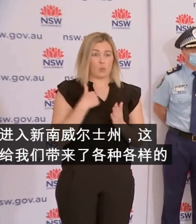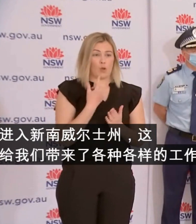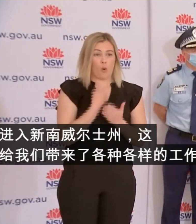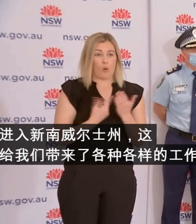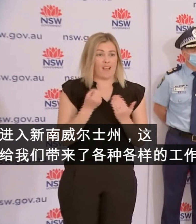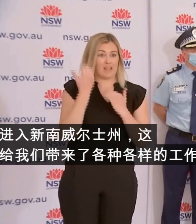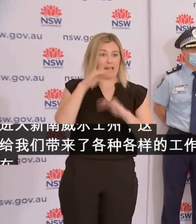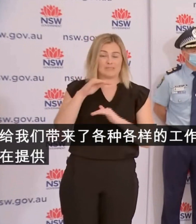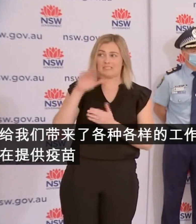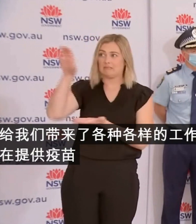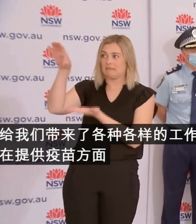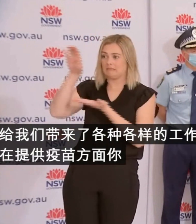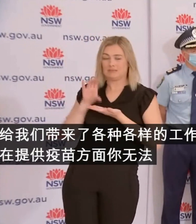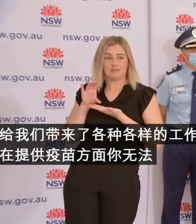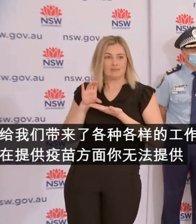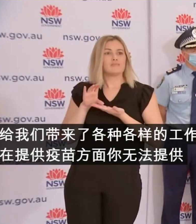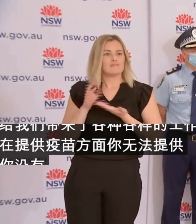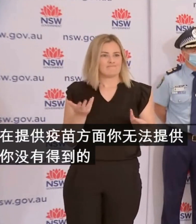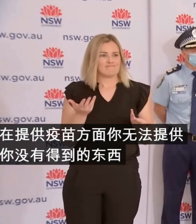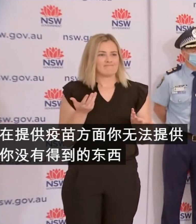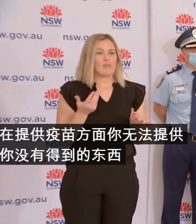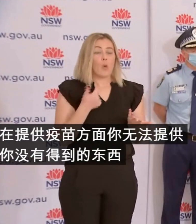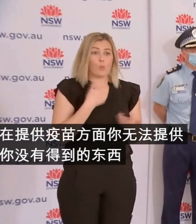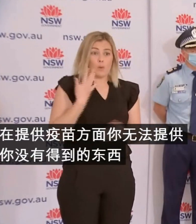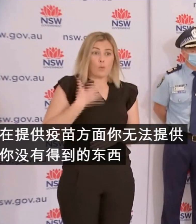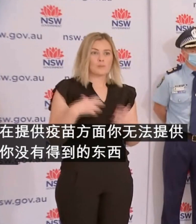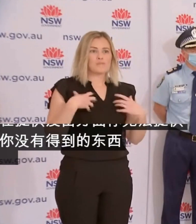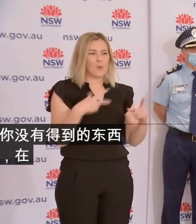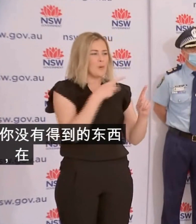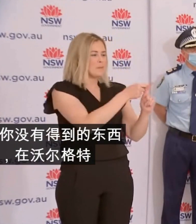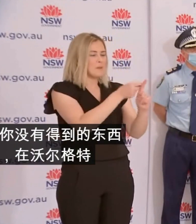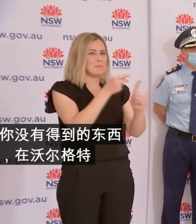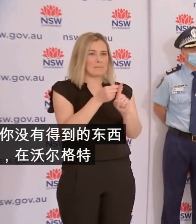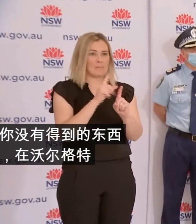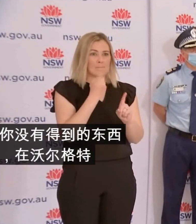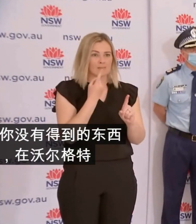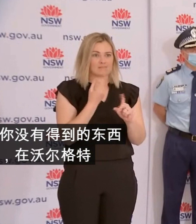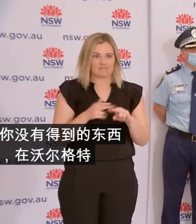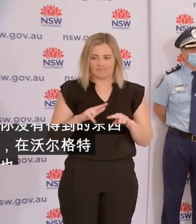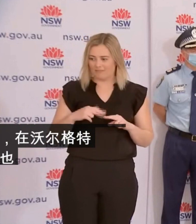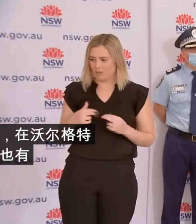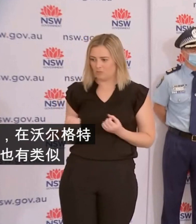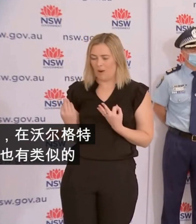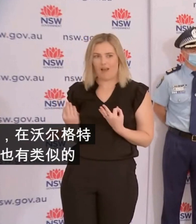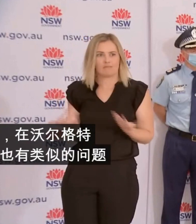issues for us in terms of delivering vaccines. You can't deliver what you haven't got. And in Walgett, there have been similar